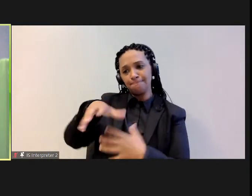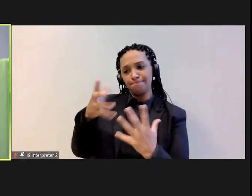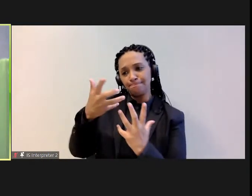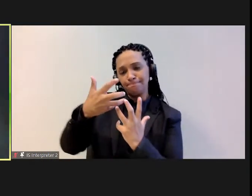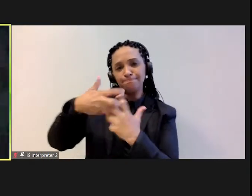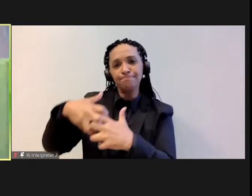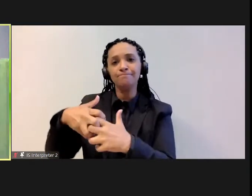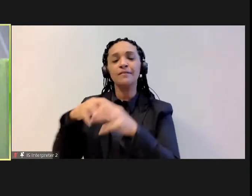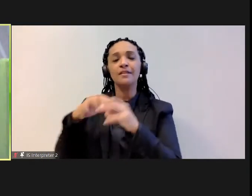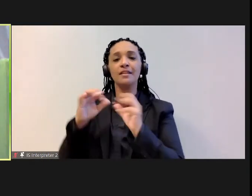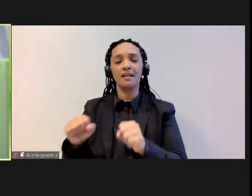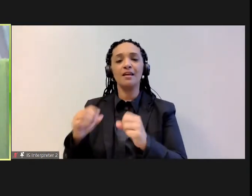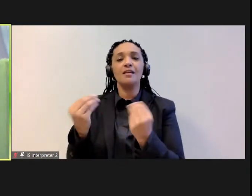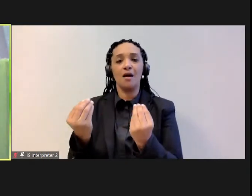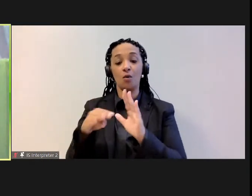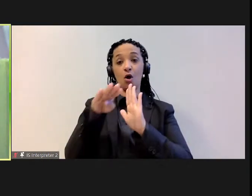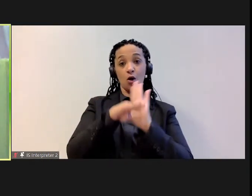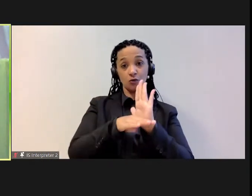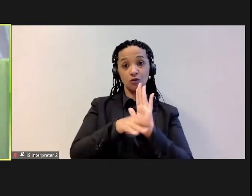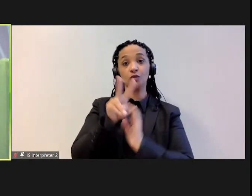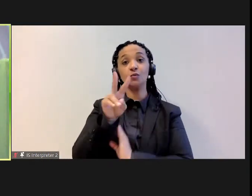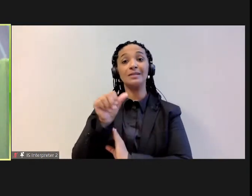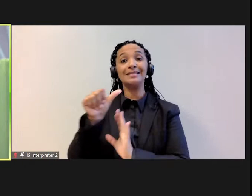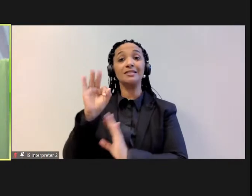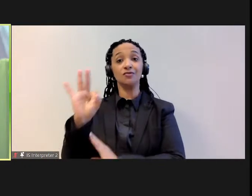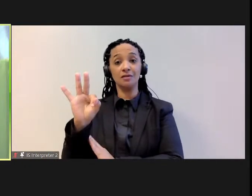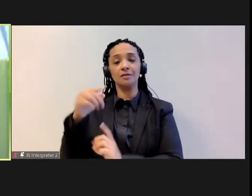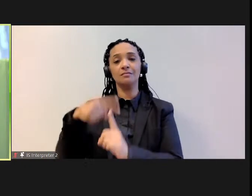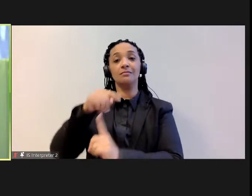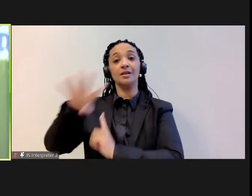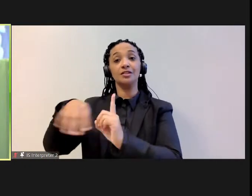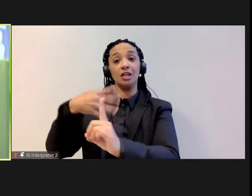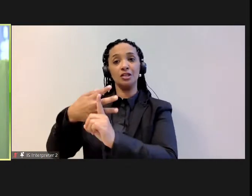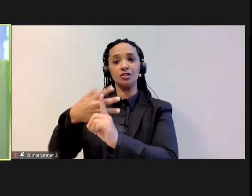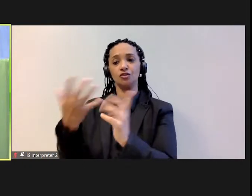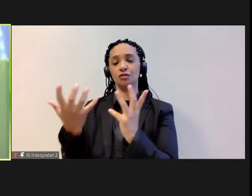of the national development plans.